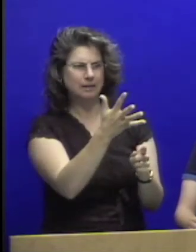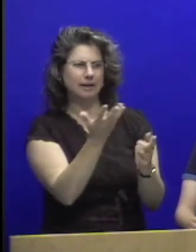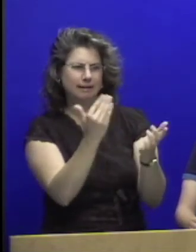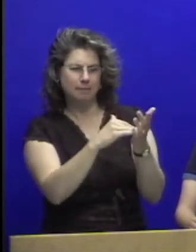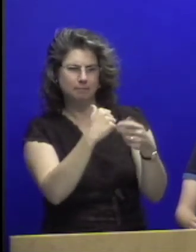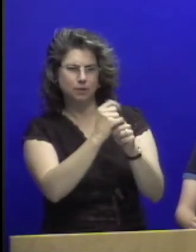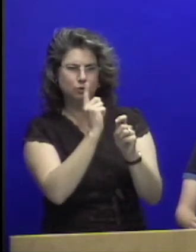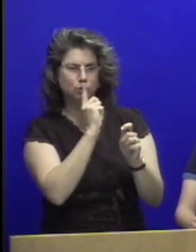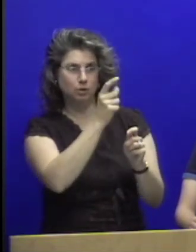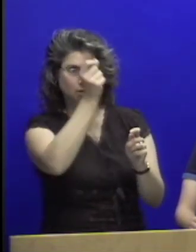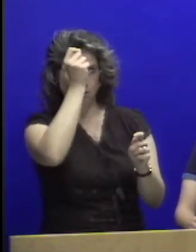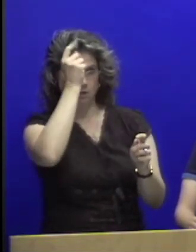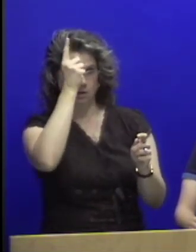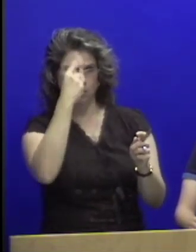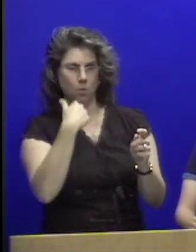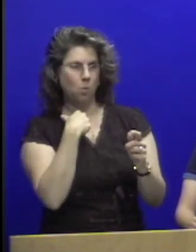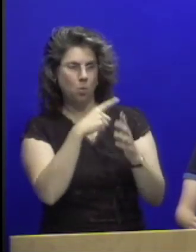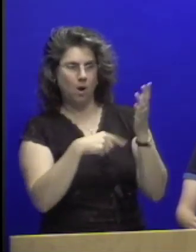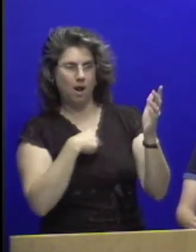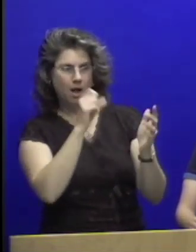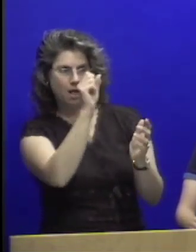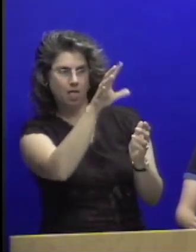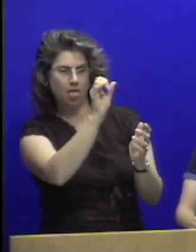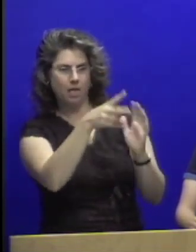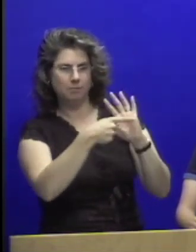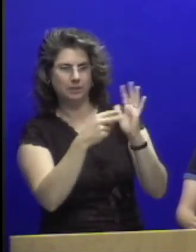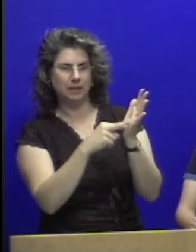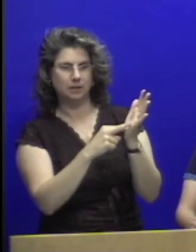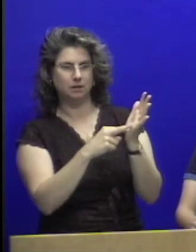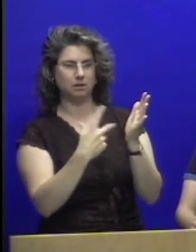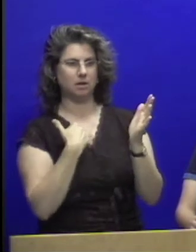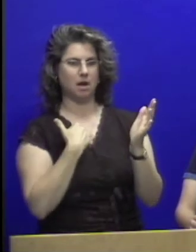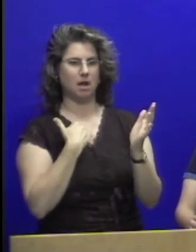again about what these signals involve.